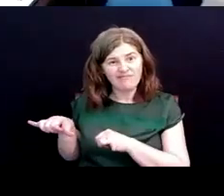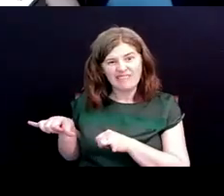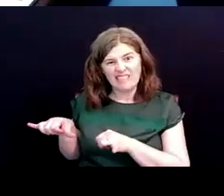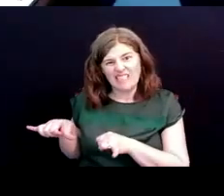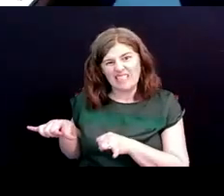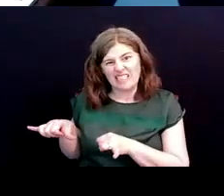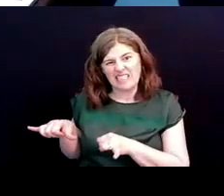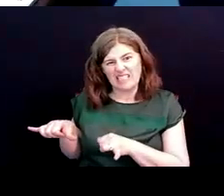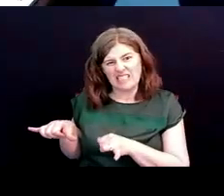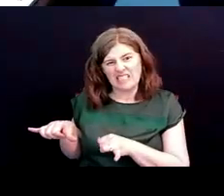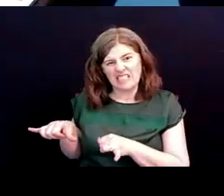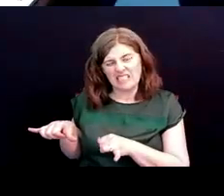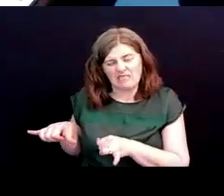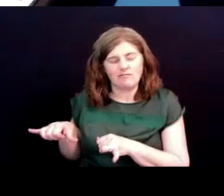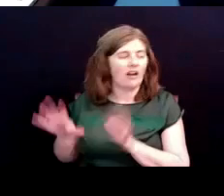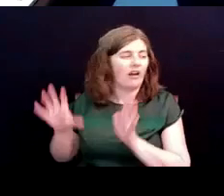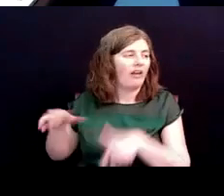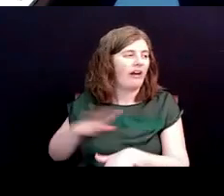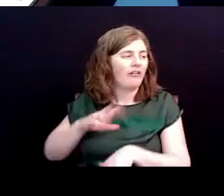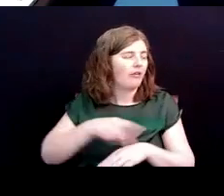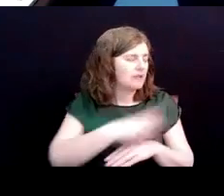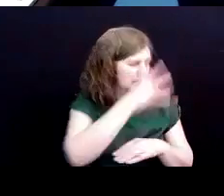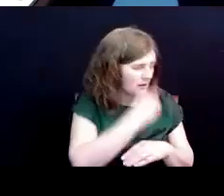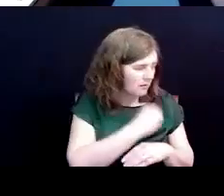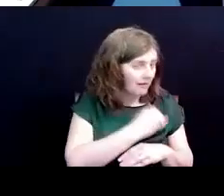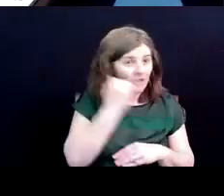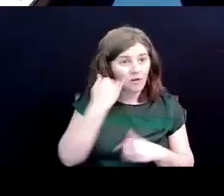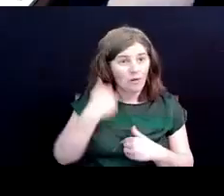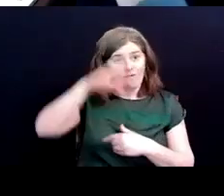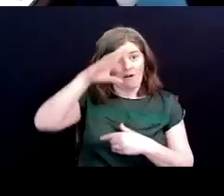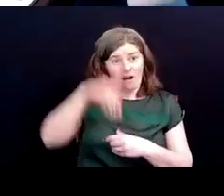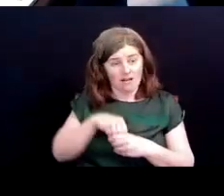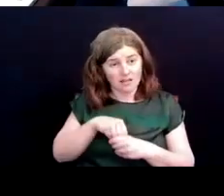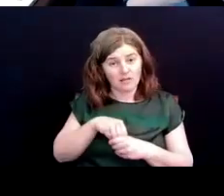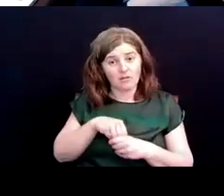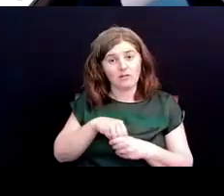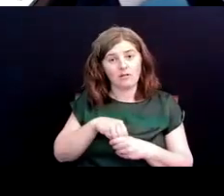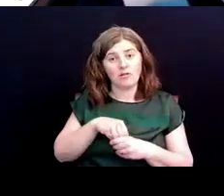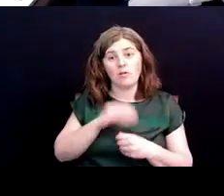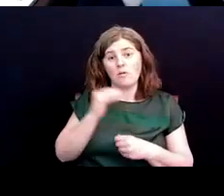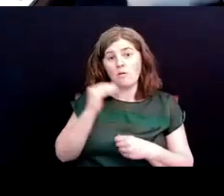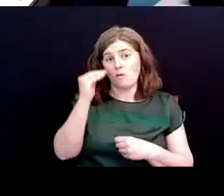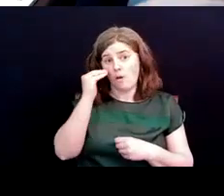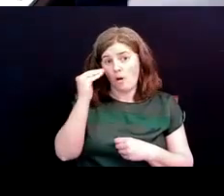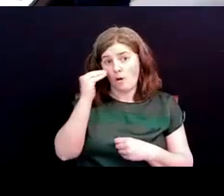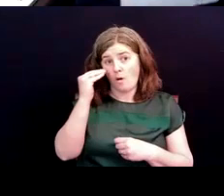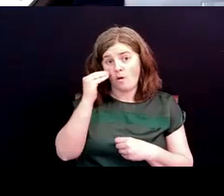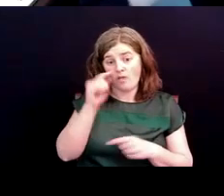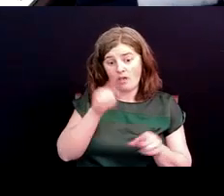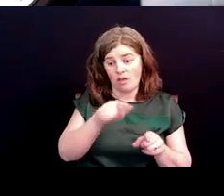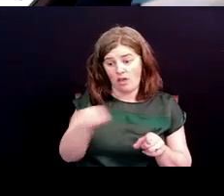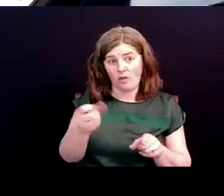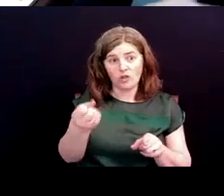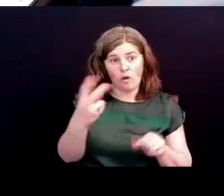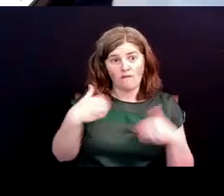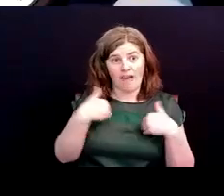I'm still tired. I'm just going to roll over and go to bed. If you have autism, and you know that the 12 stuffed animals have to be